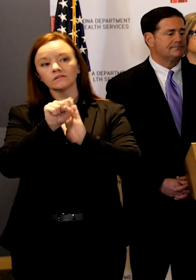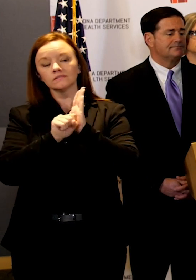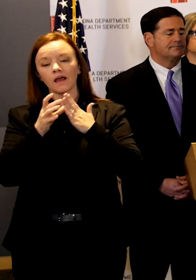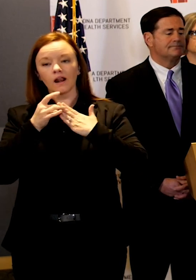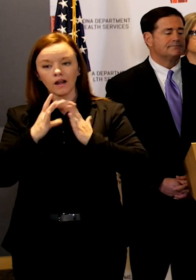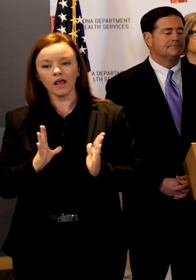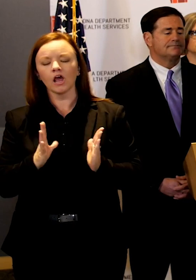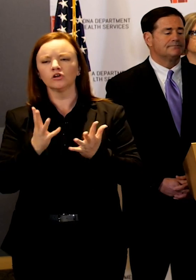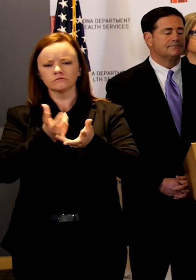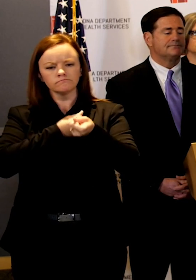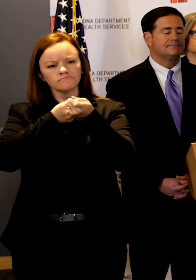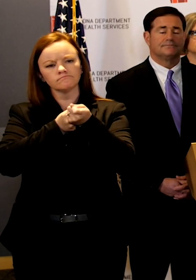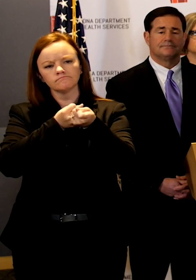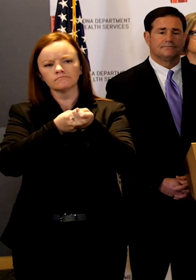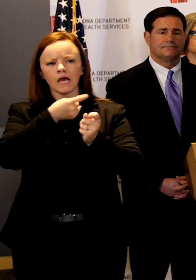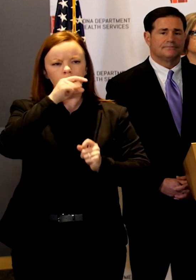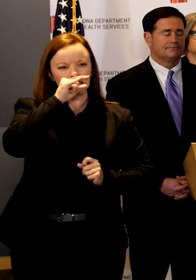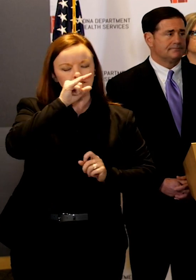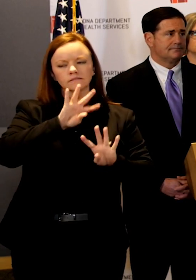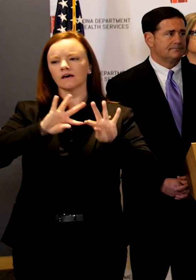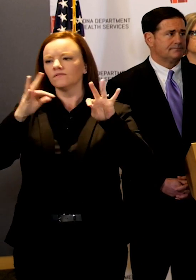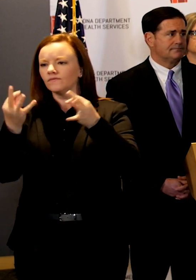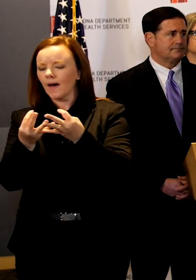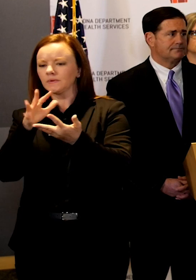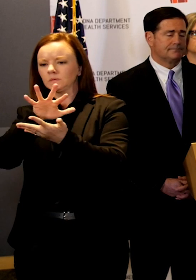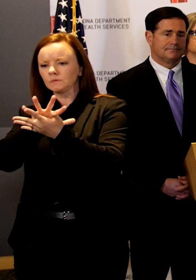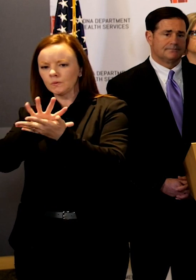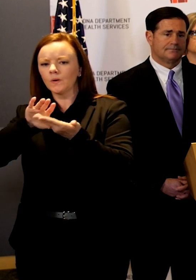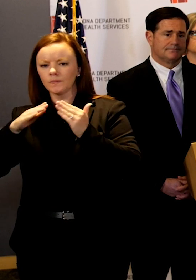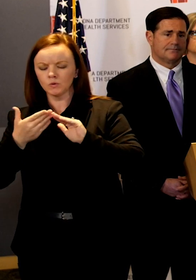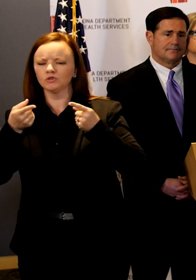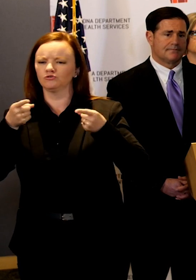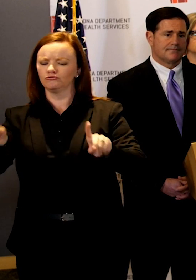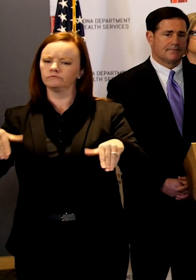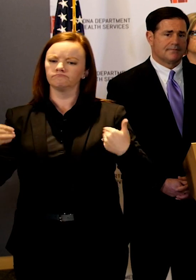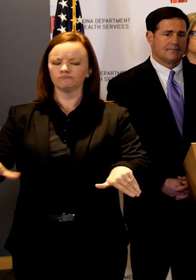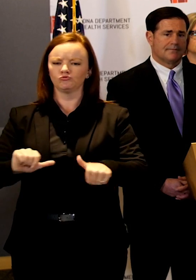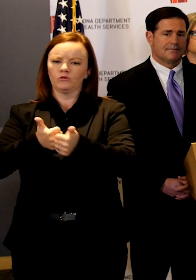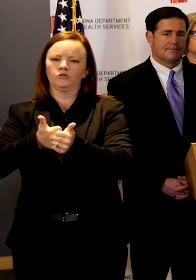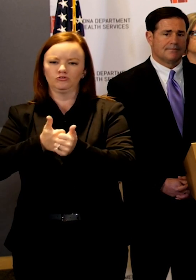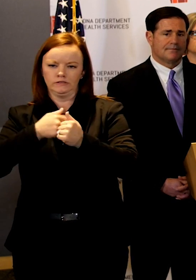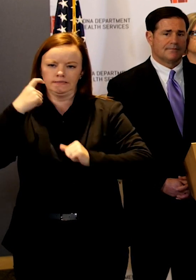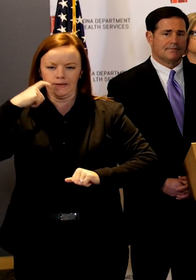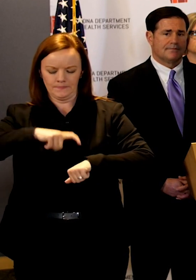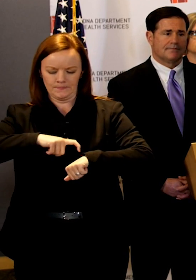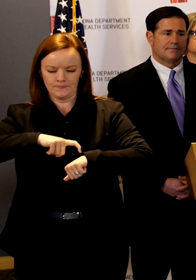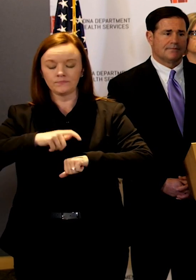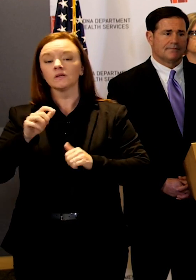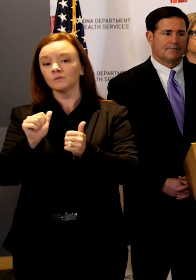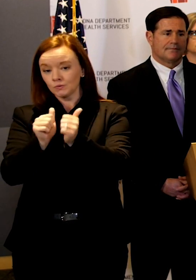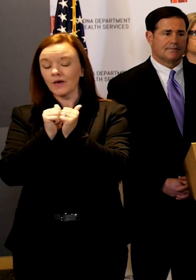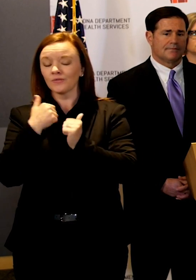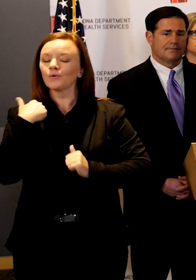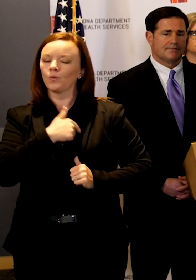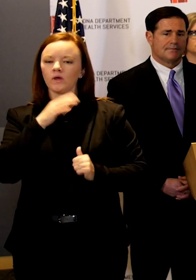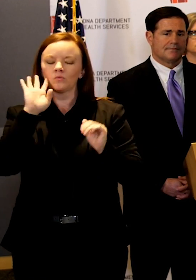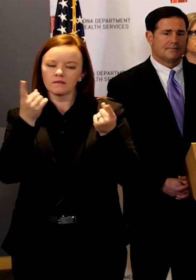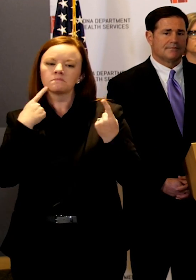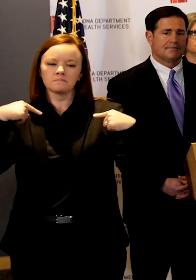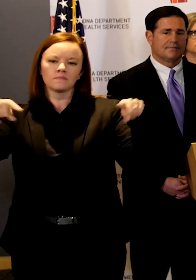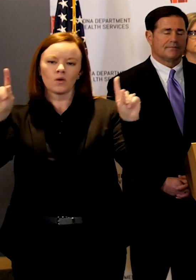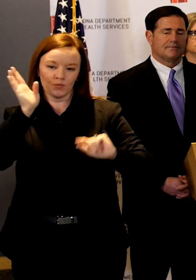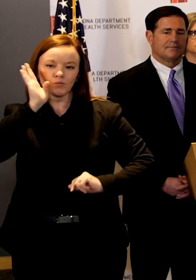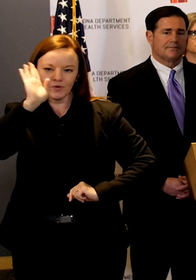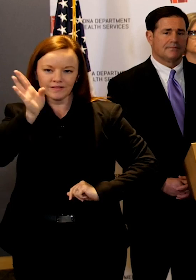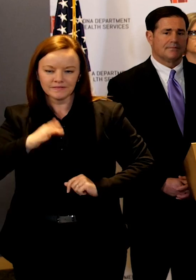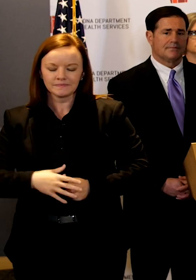kids, families, and school communities through this difficult time. Together, we will get through this.